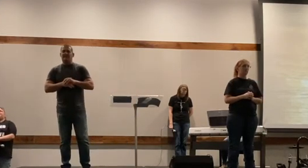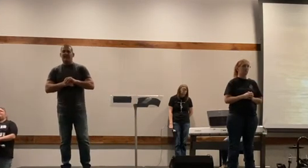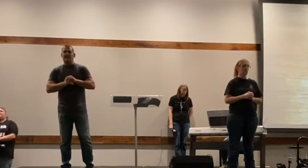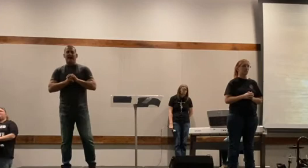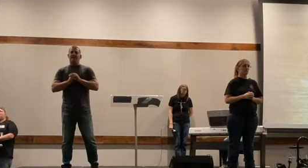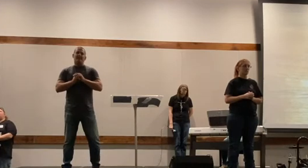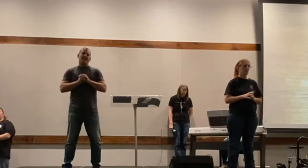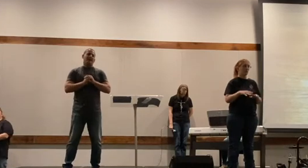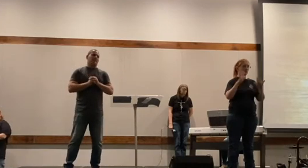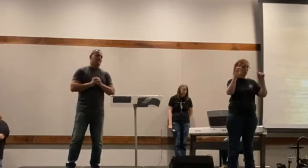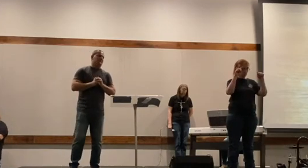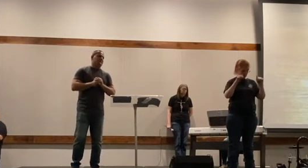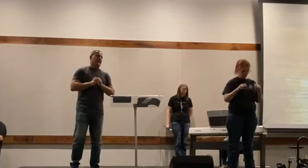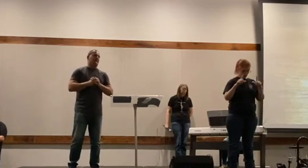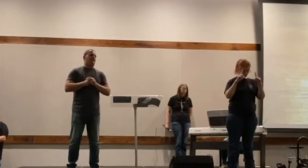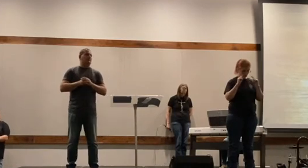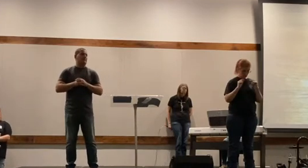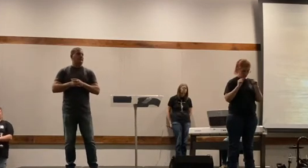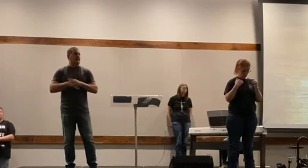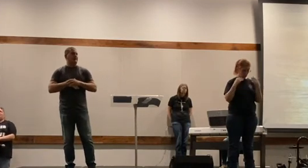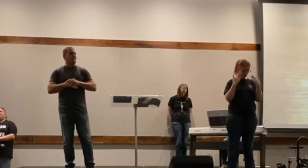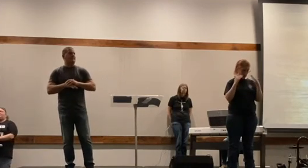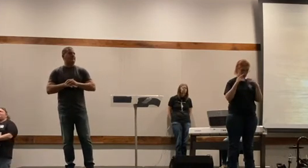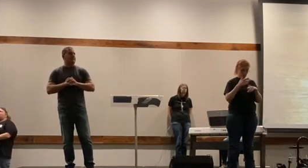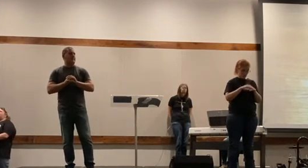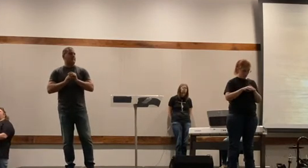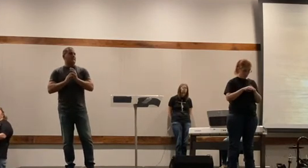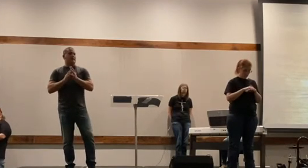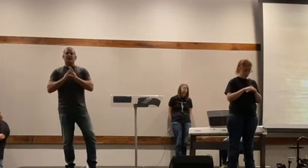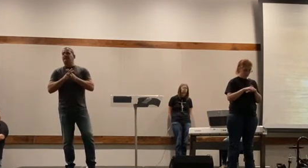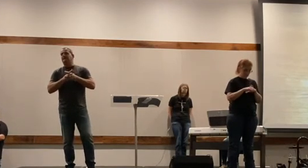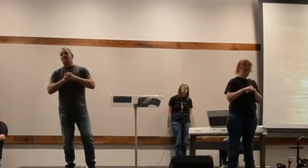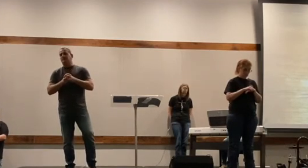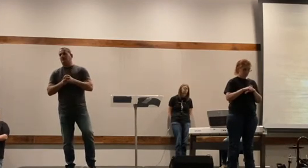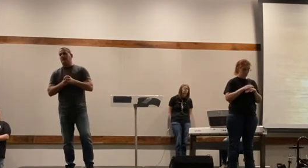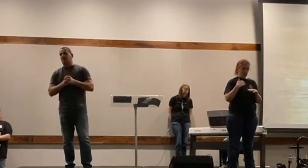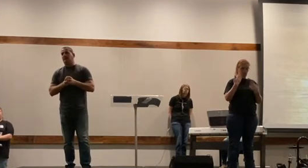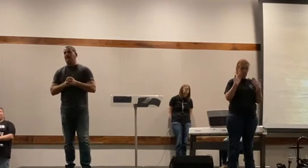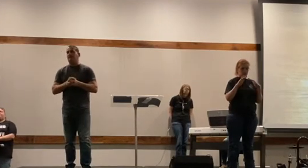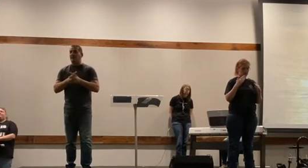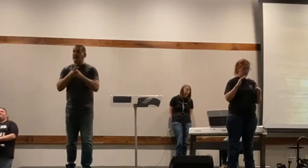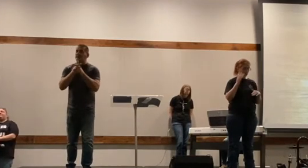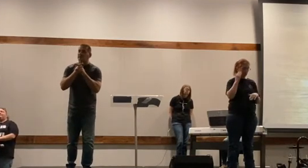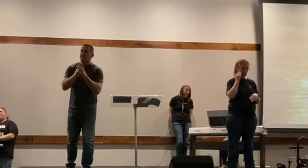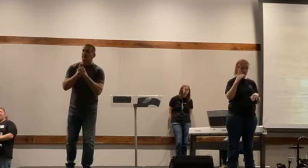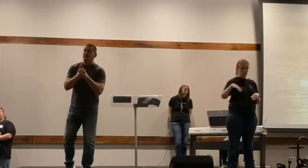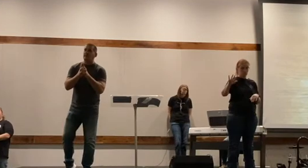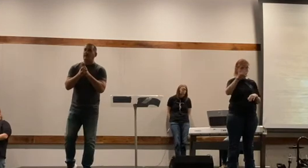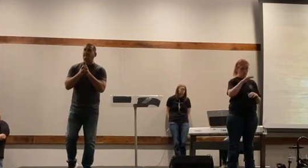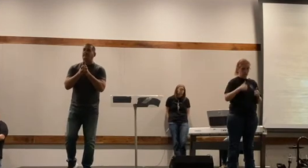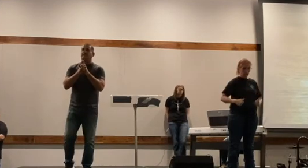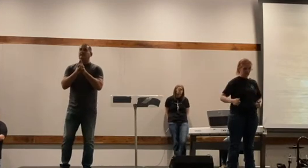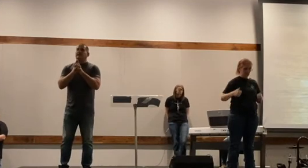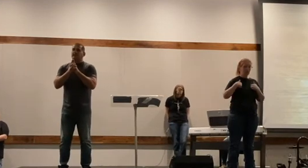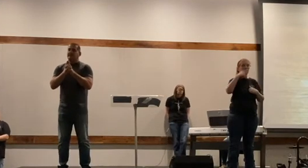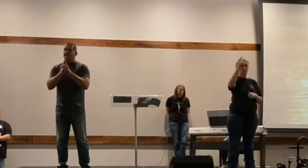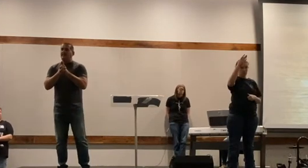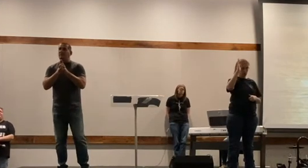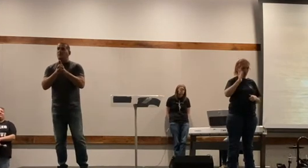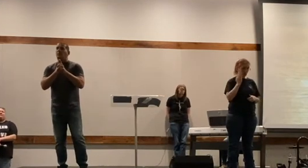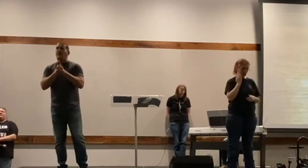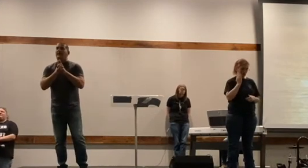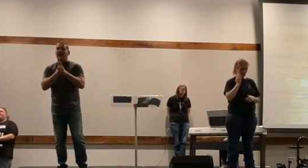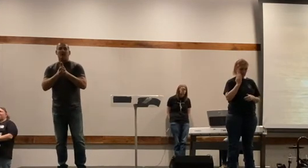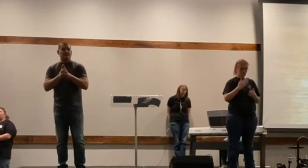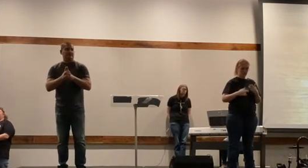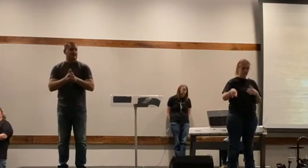With every head bowed and every eye closed, listen, I don't know what's going on. I don't need to know what's going on in your life, but God knows what's going on in your life. And some of